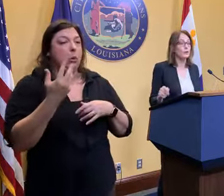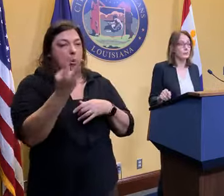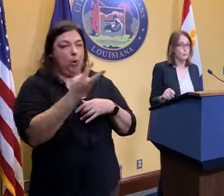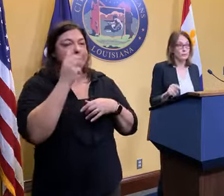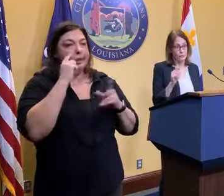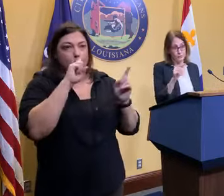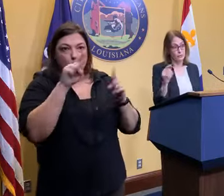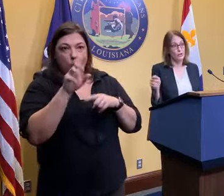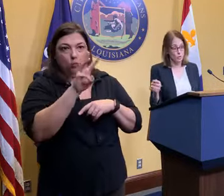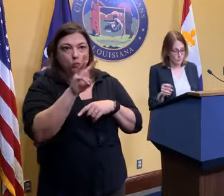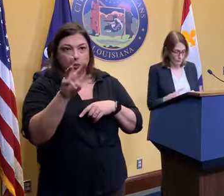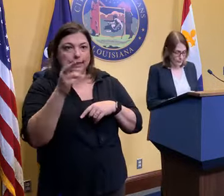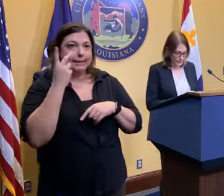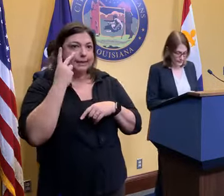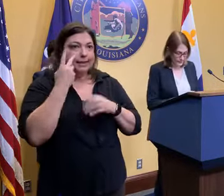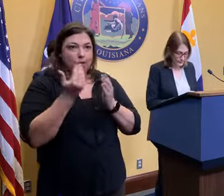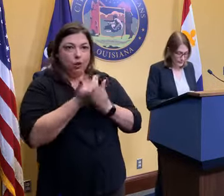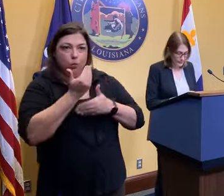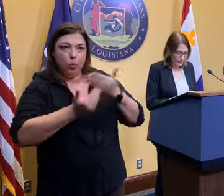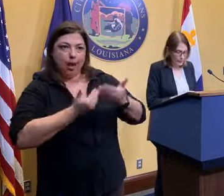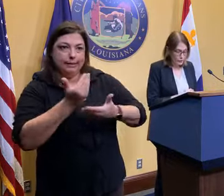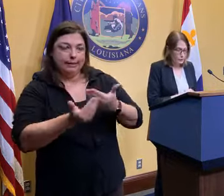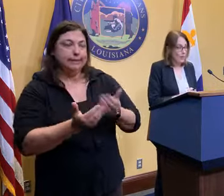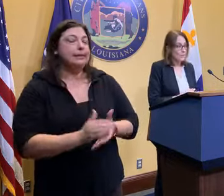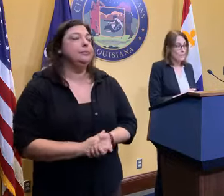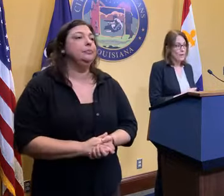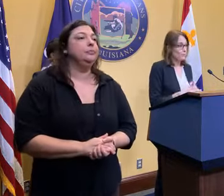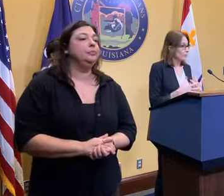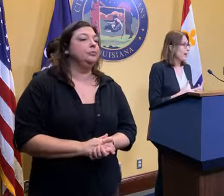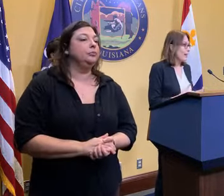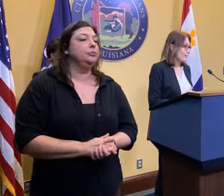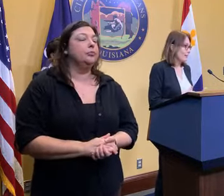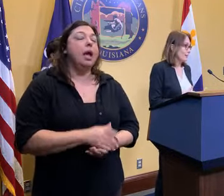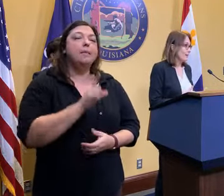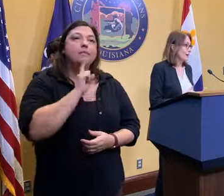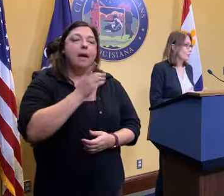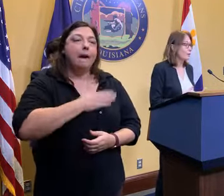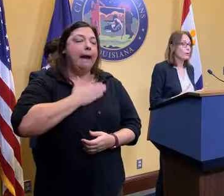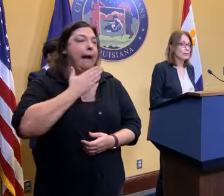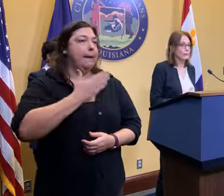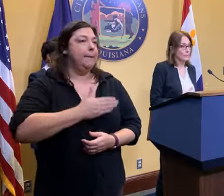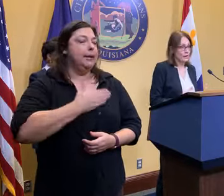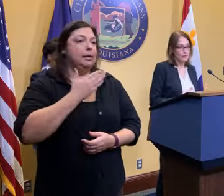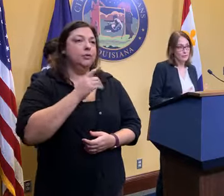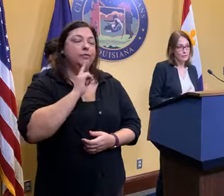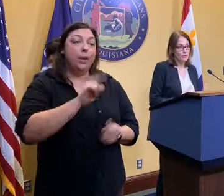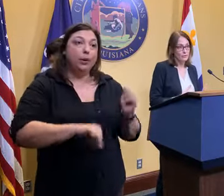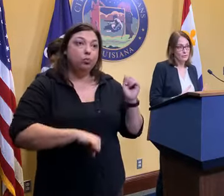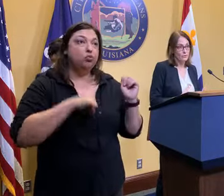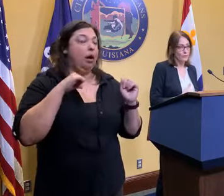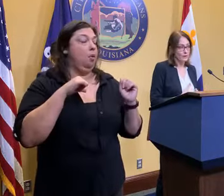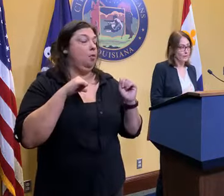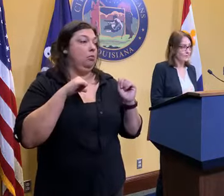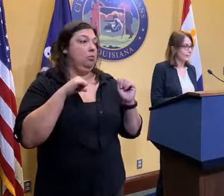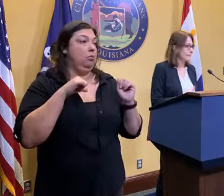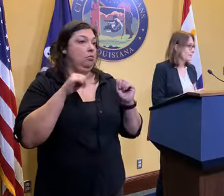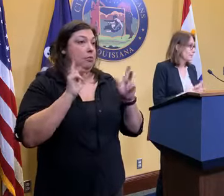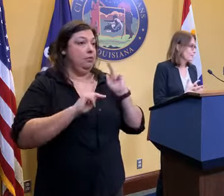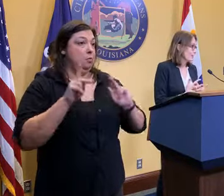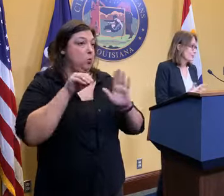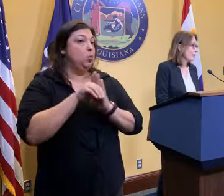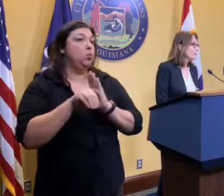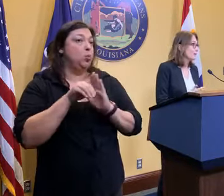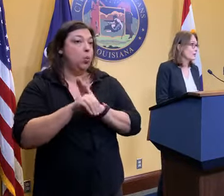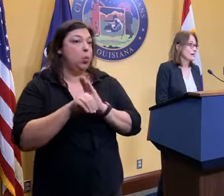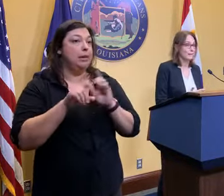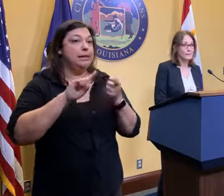able to go through sort of this new process. So I'm really happy. I'm incredibly proud of our residents,